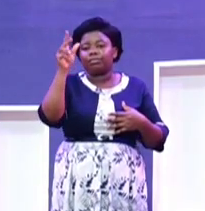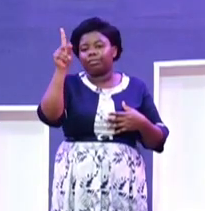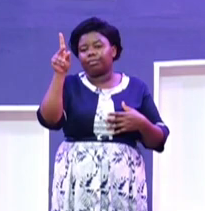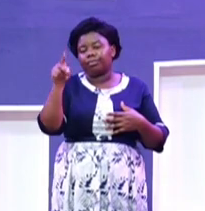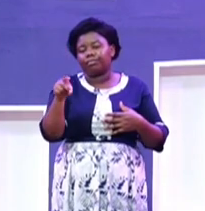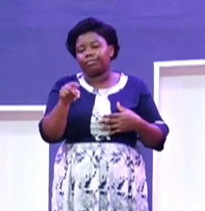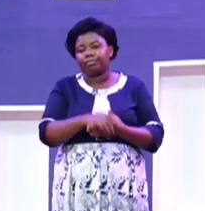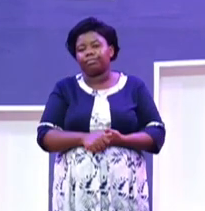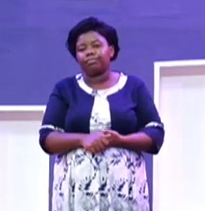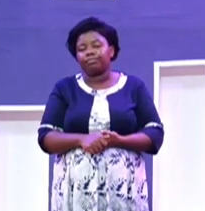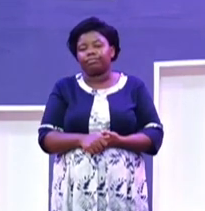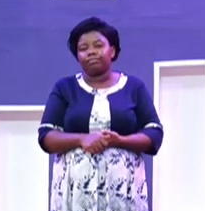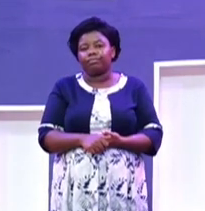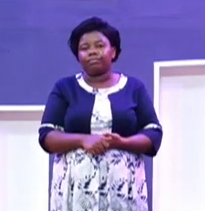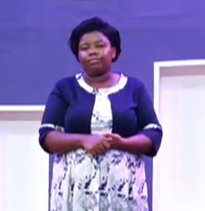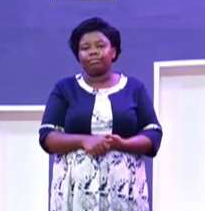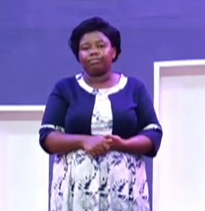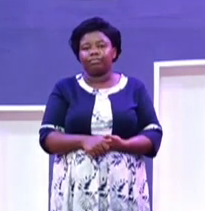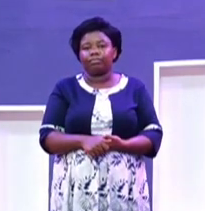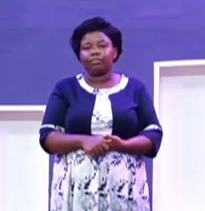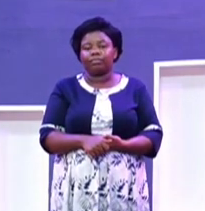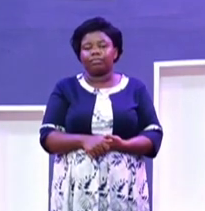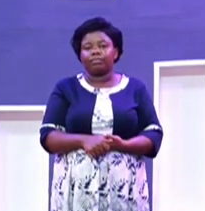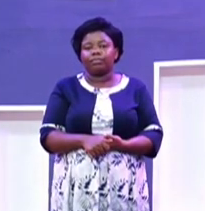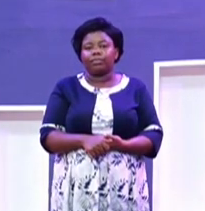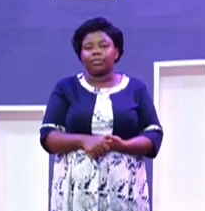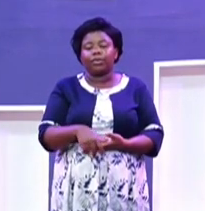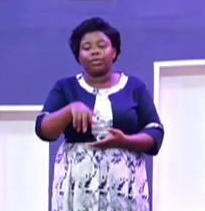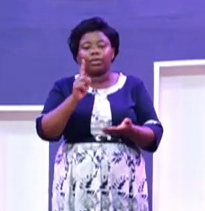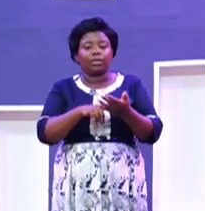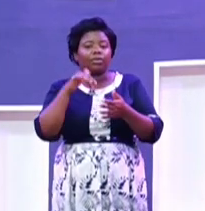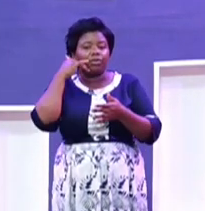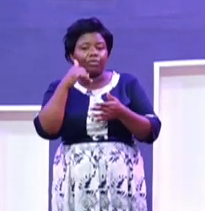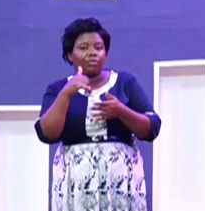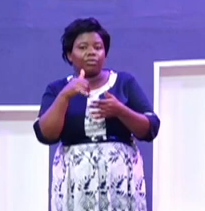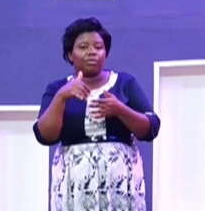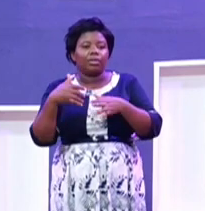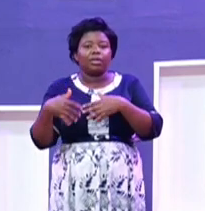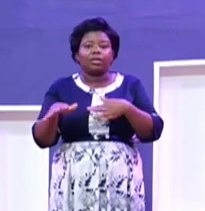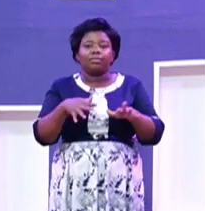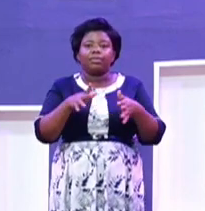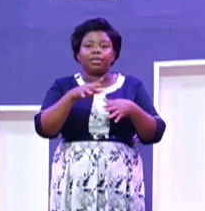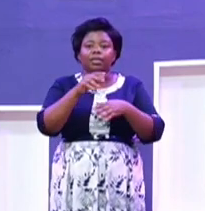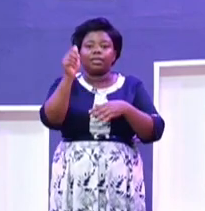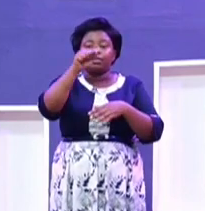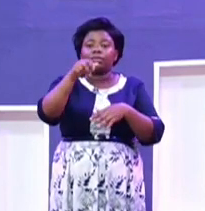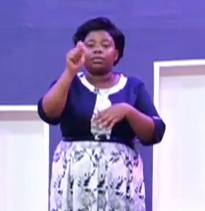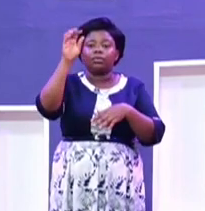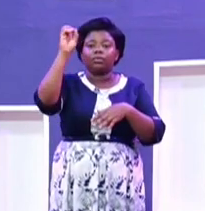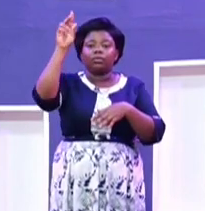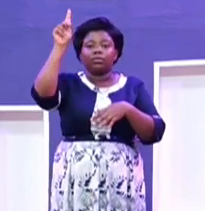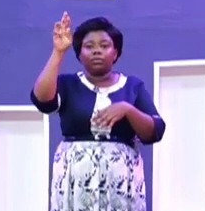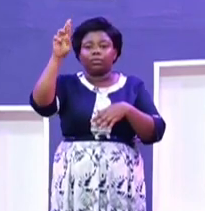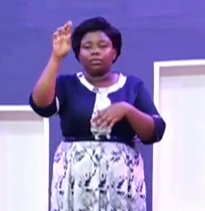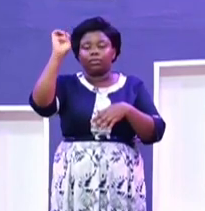So ogenda ku Google Play Store wayo utekamu Inaman Radio Uganda